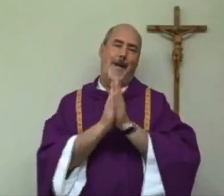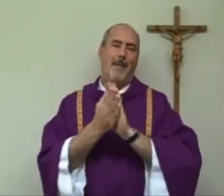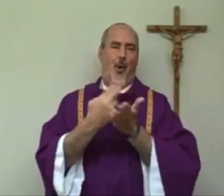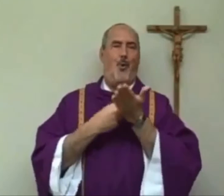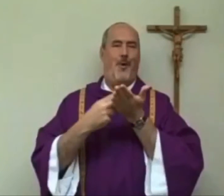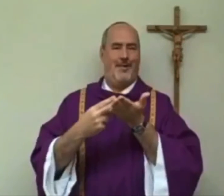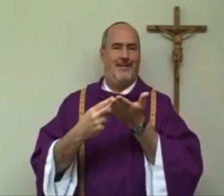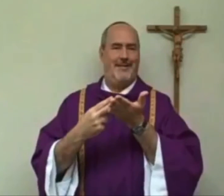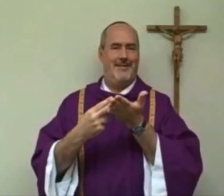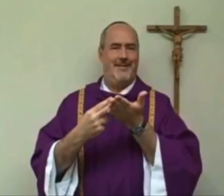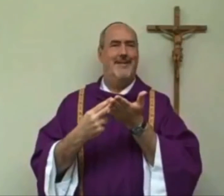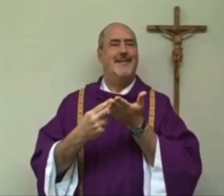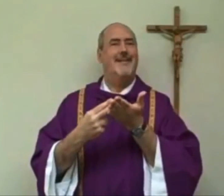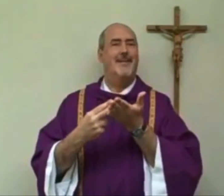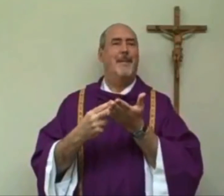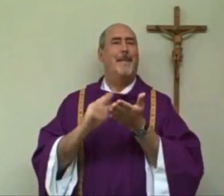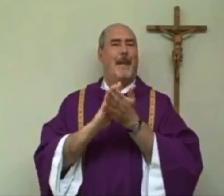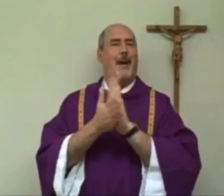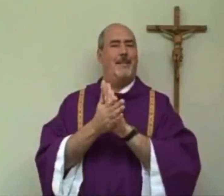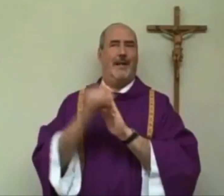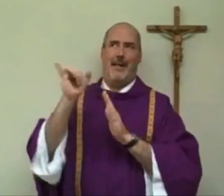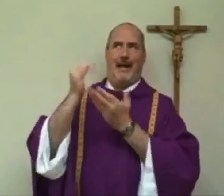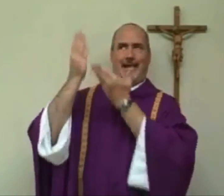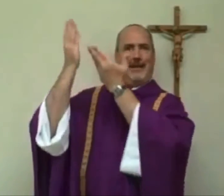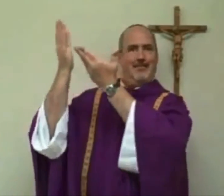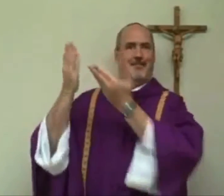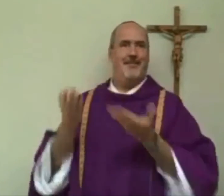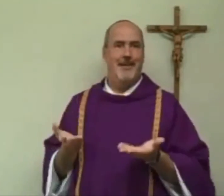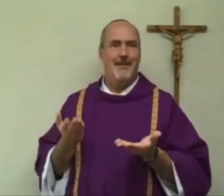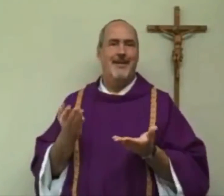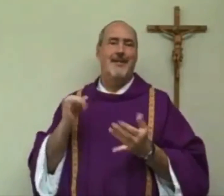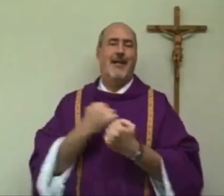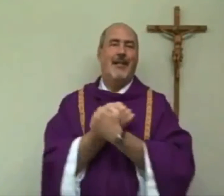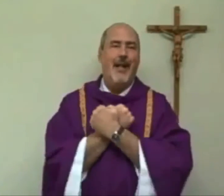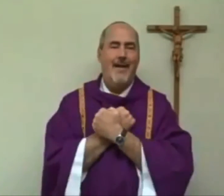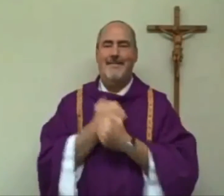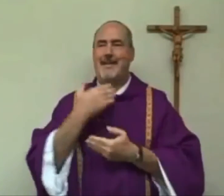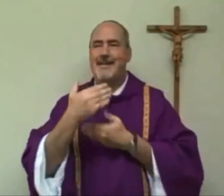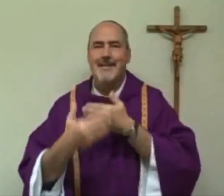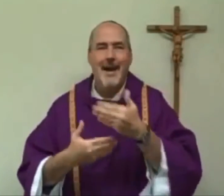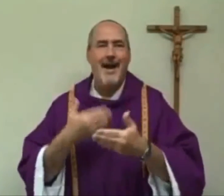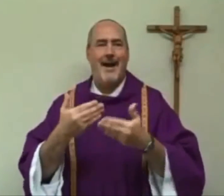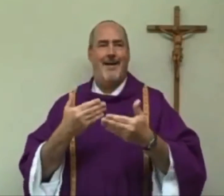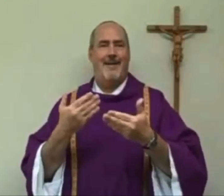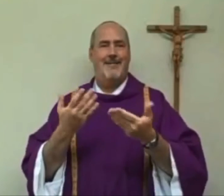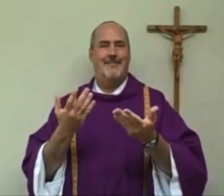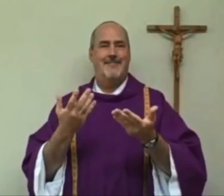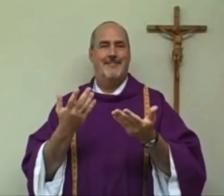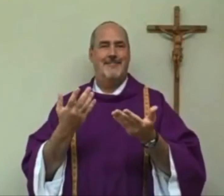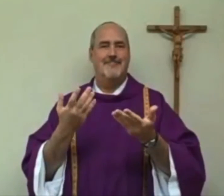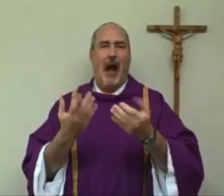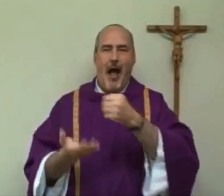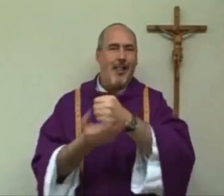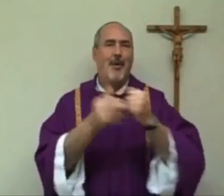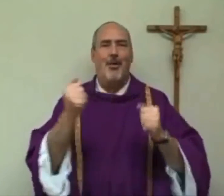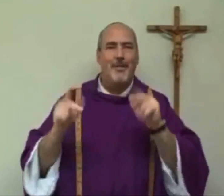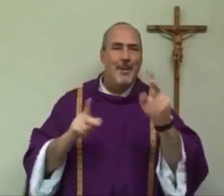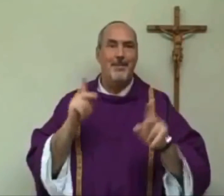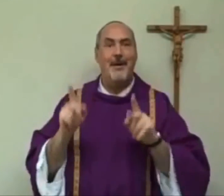us. And when that happens, we can become holier because we are with Him. And He influences us by helping